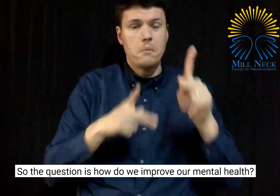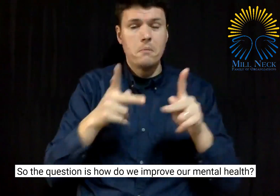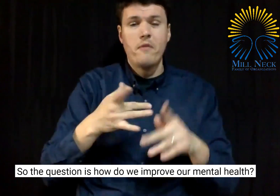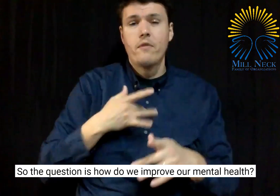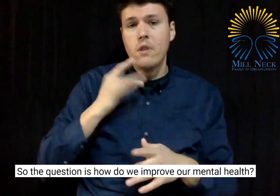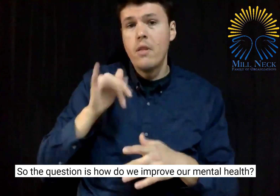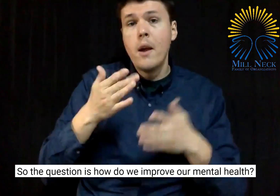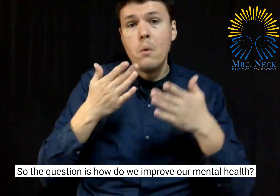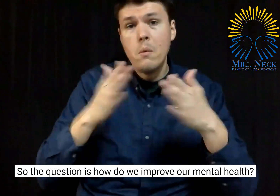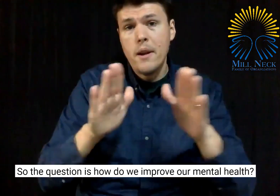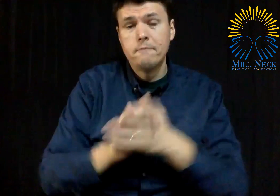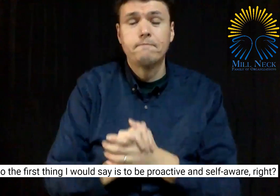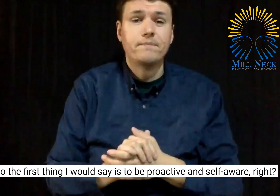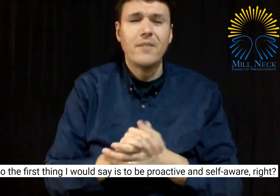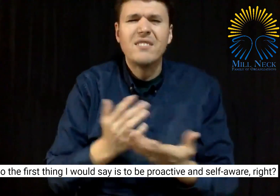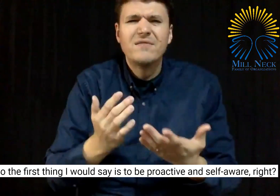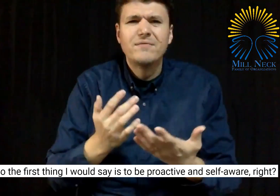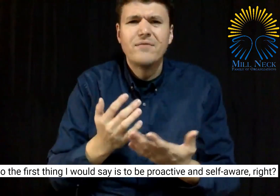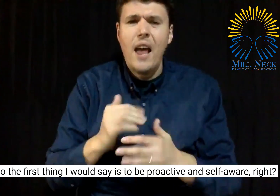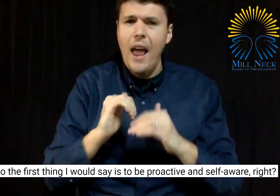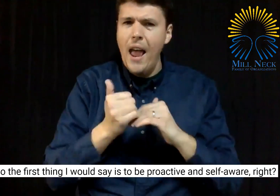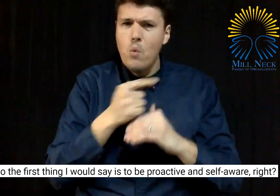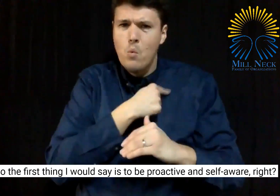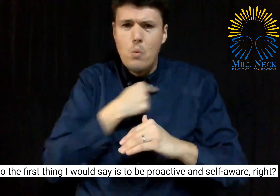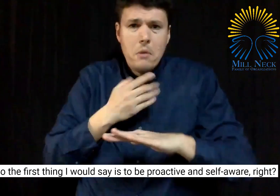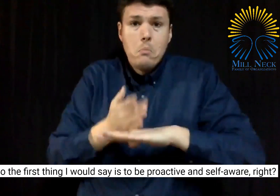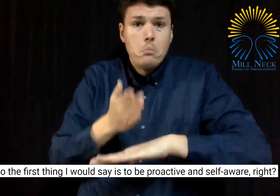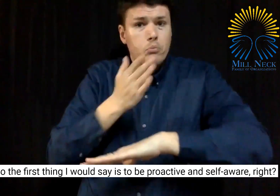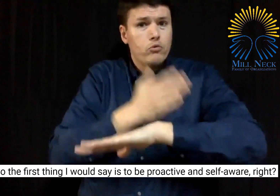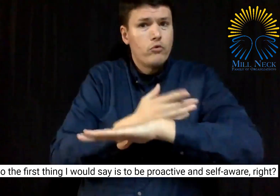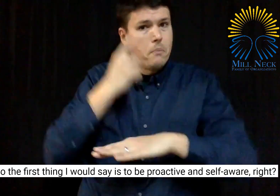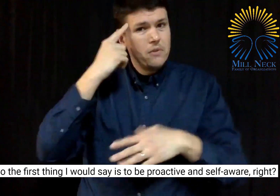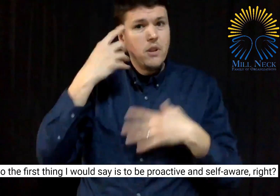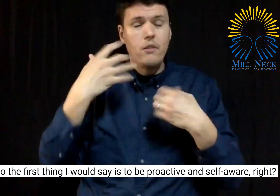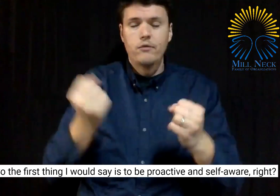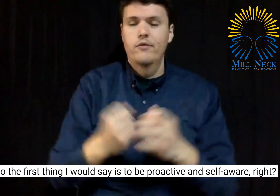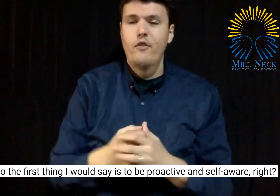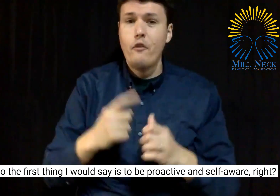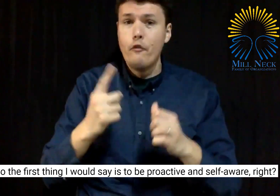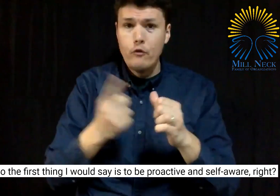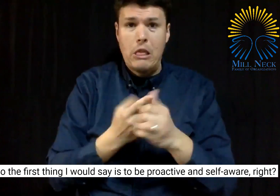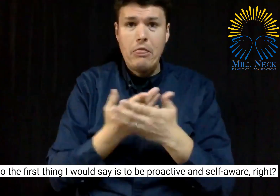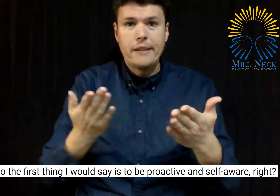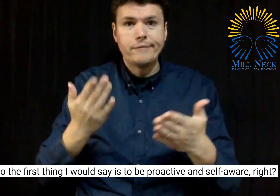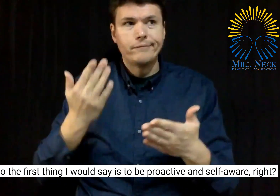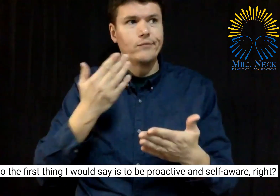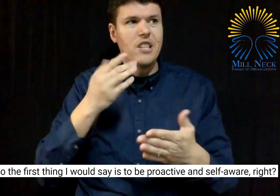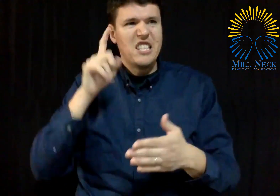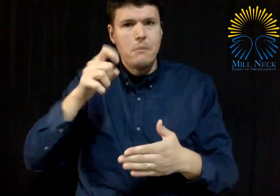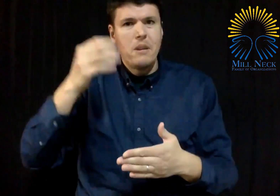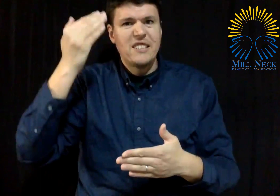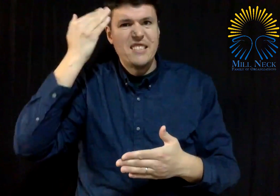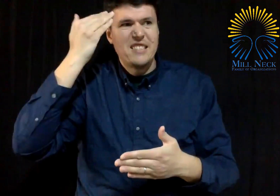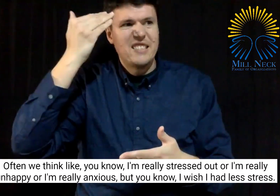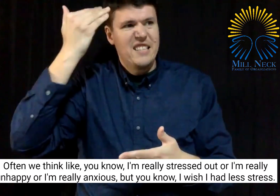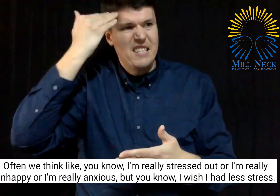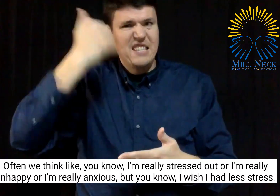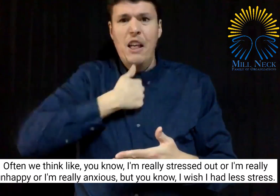mental health? So the first thing I would say is to be proactive and self-aware, right? Often we think